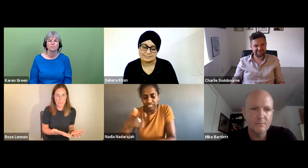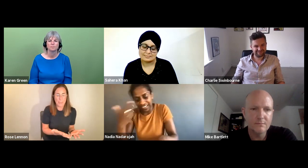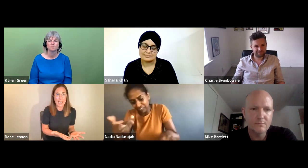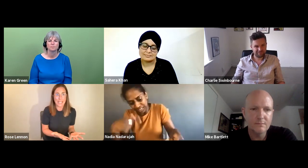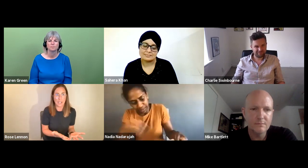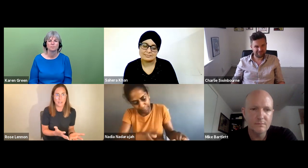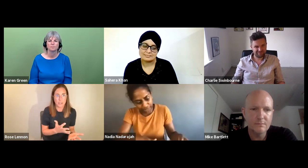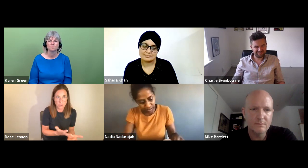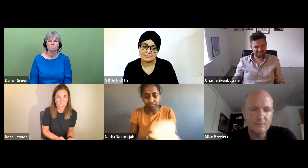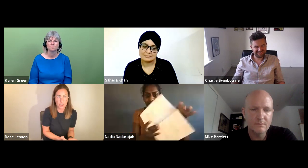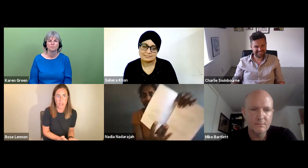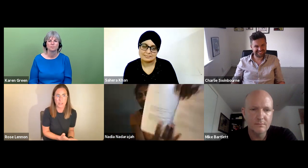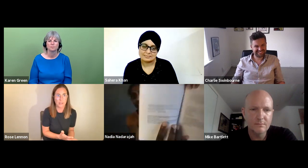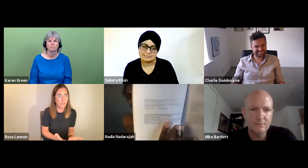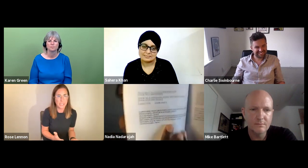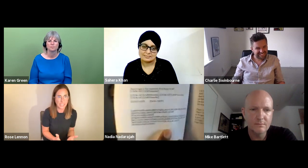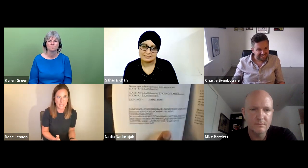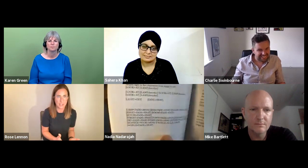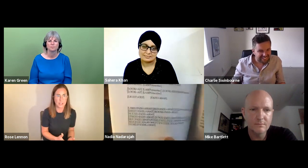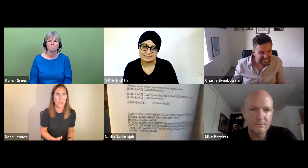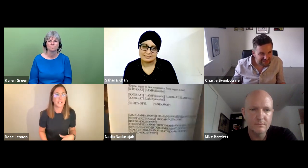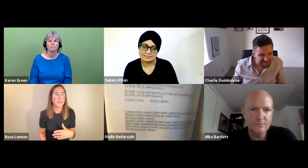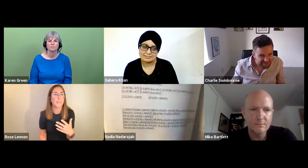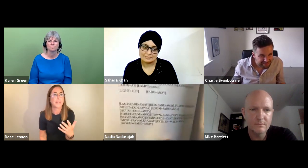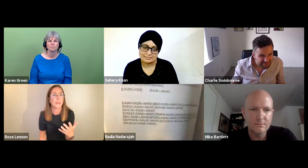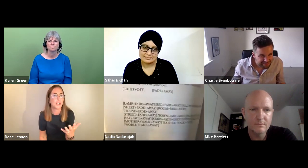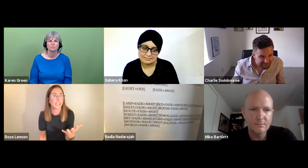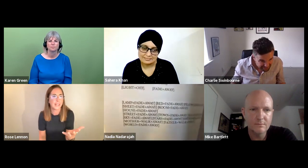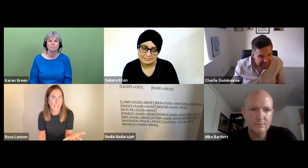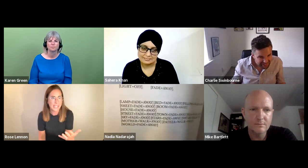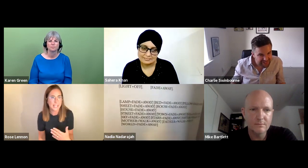in BSL structure, not in English. So something it would look like this.